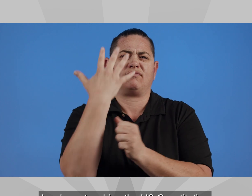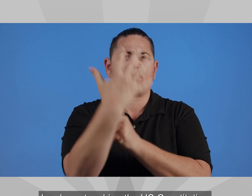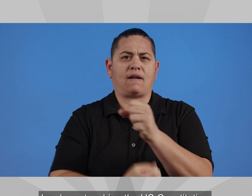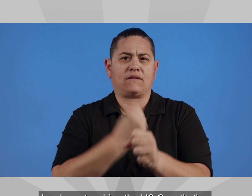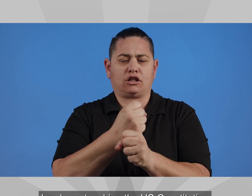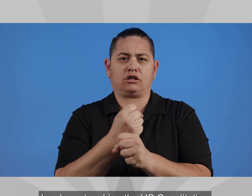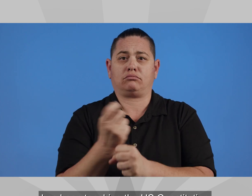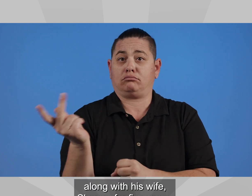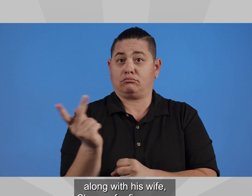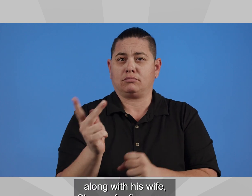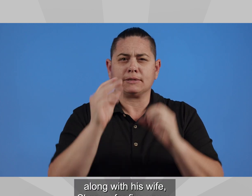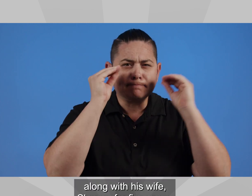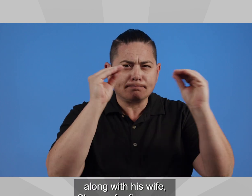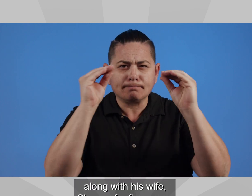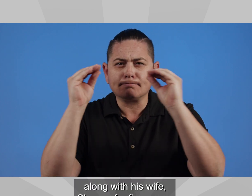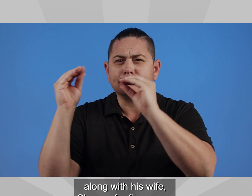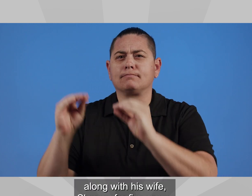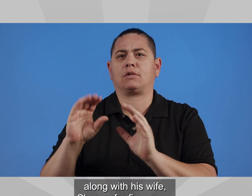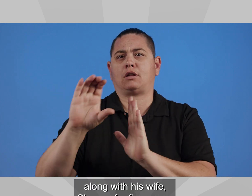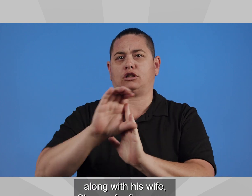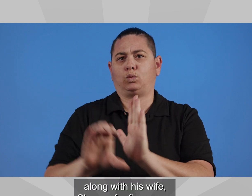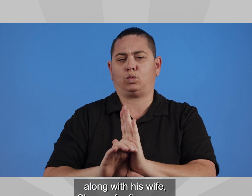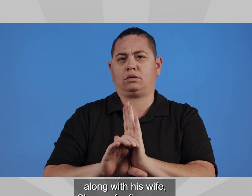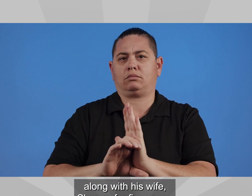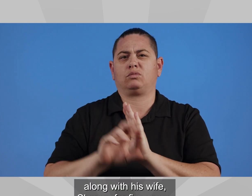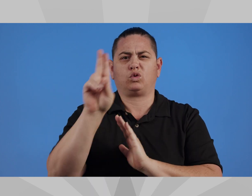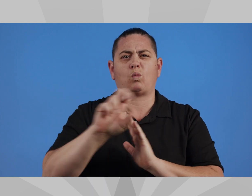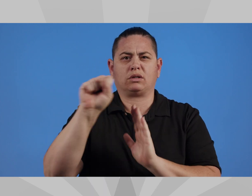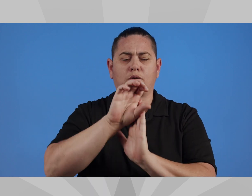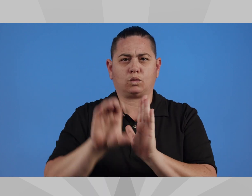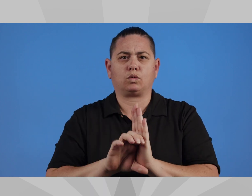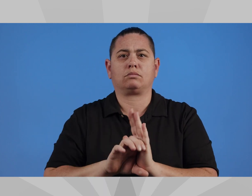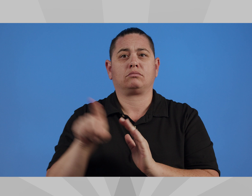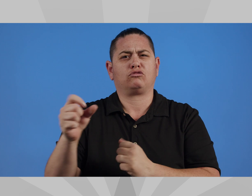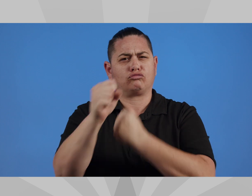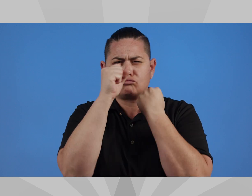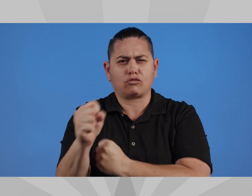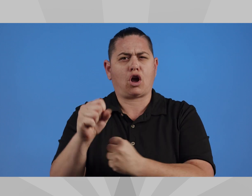U.S. Constitution, along with his wife Sharon, for 5 years.